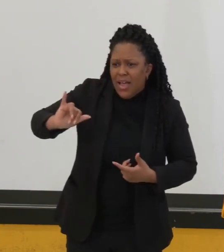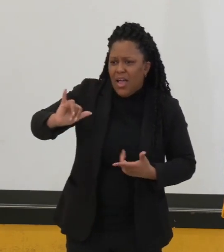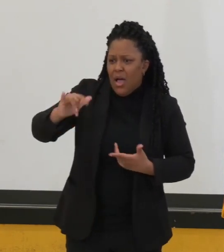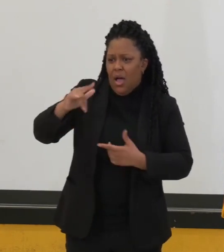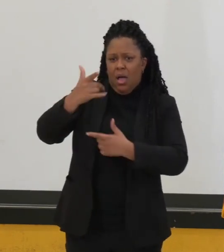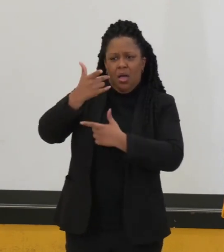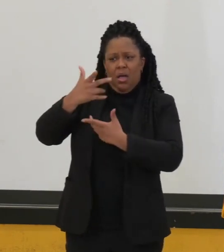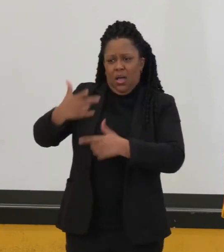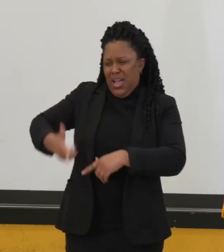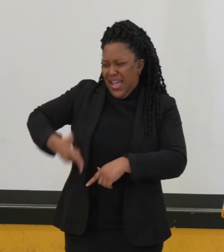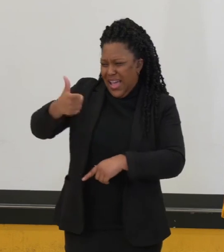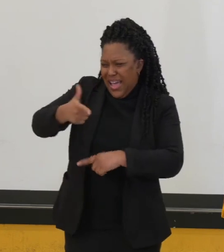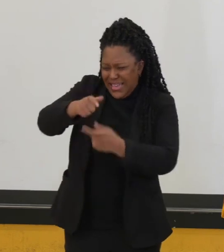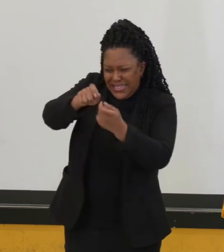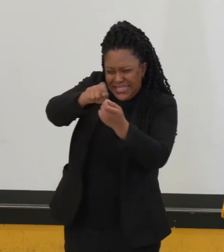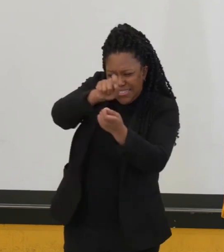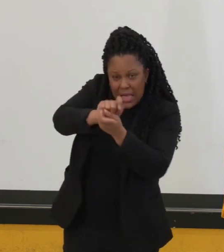firearm?